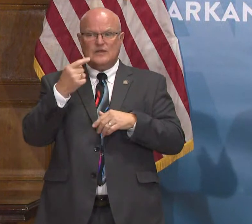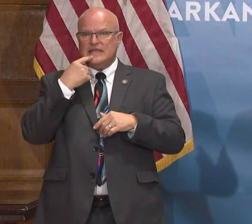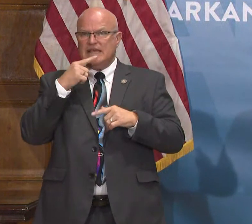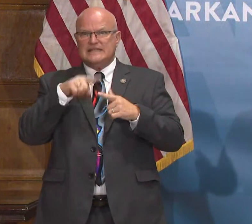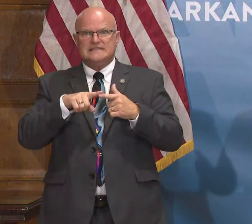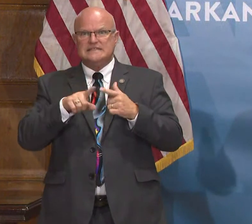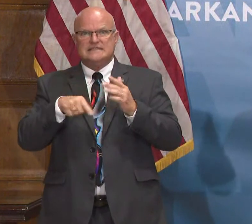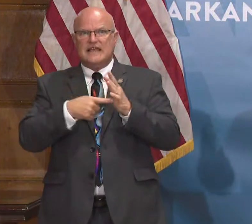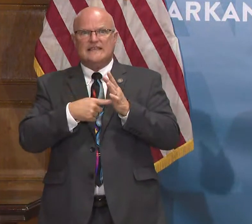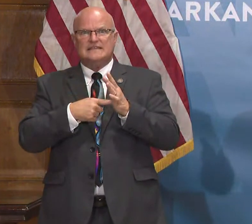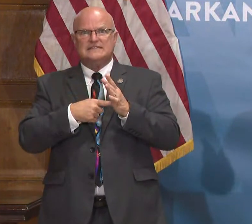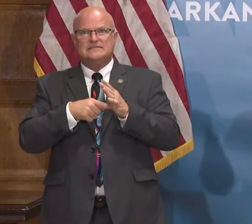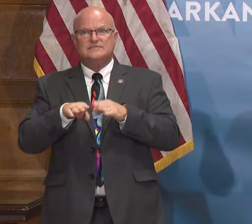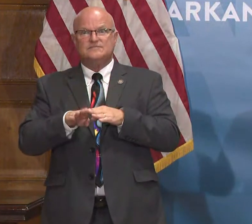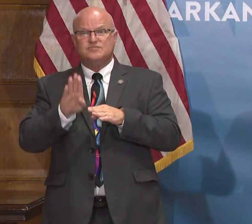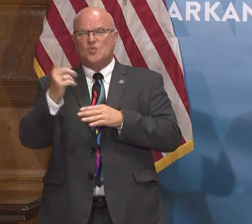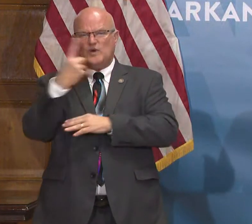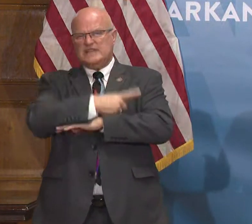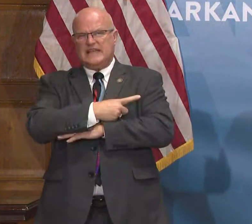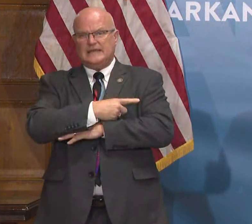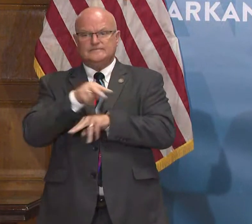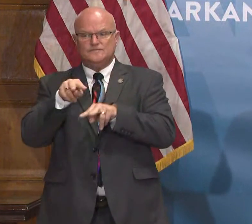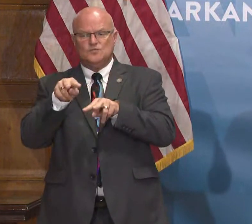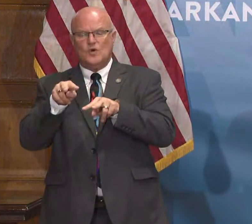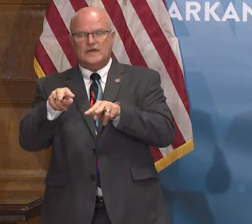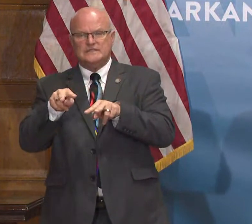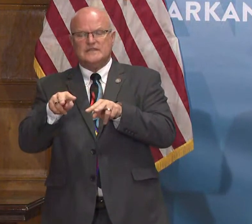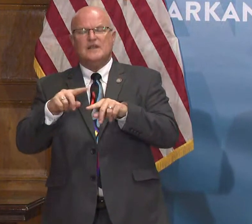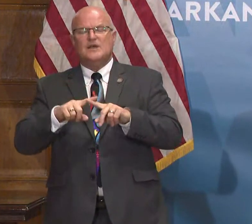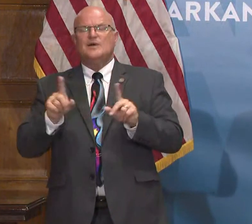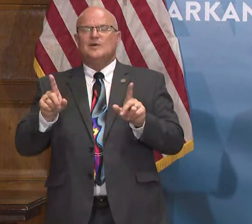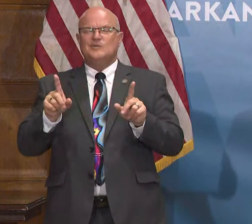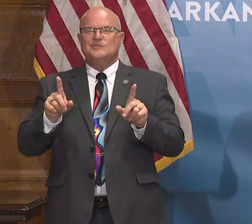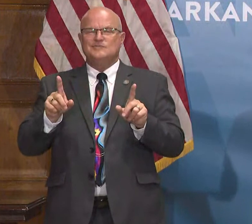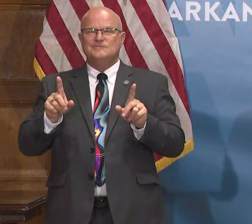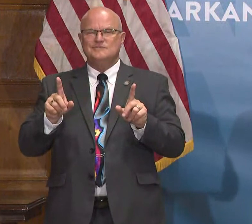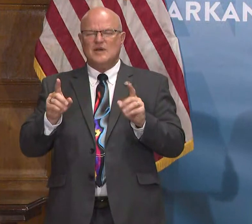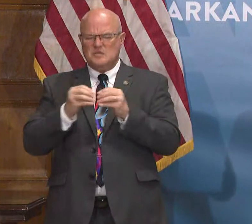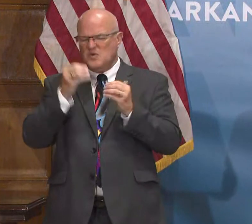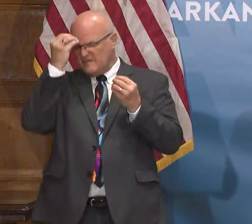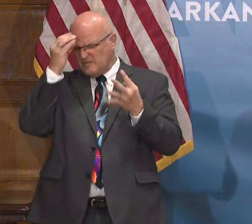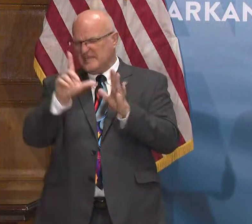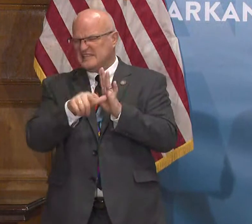that this is a trend. It's a single day. We're going to watch it very carefully, but we'll give